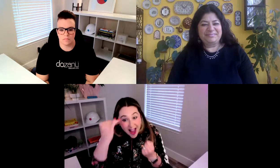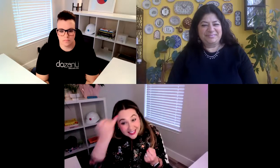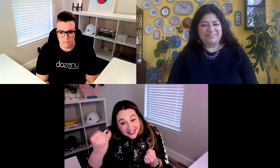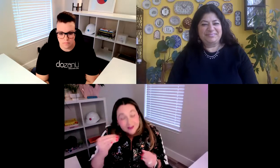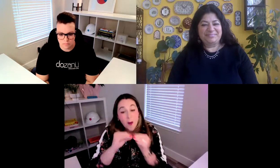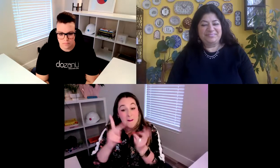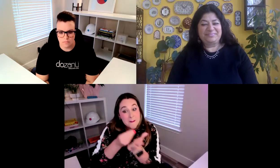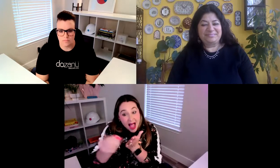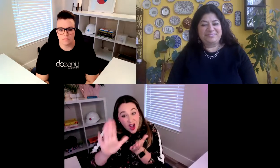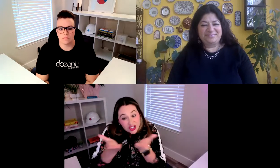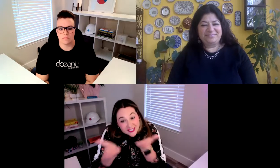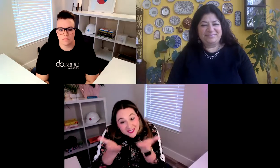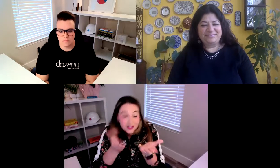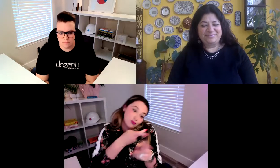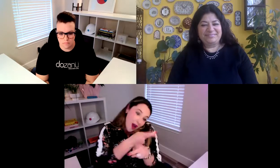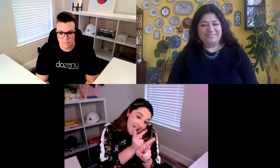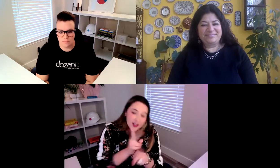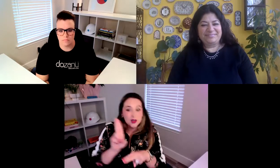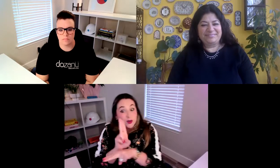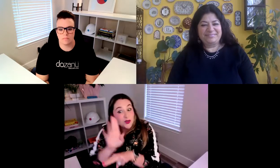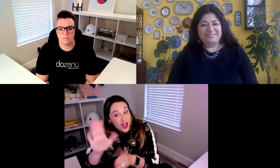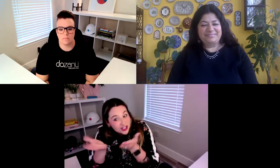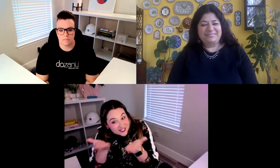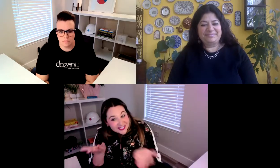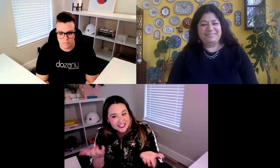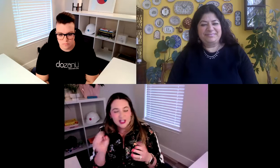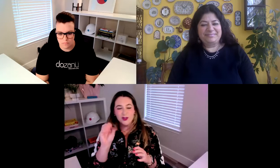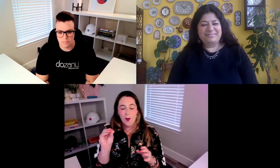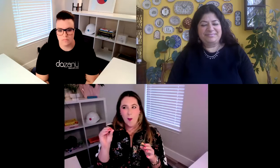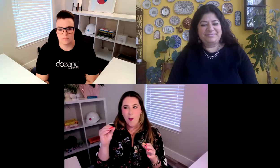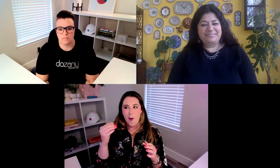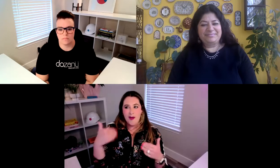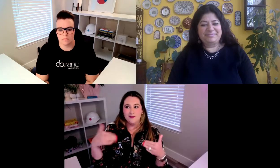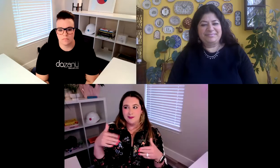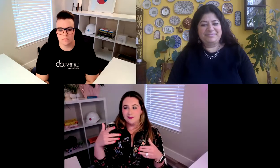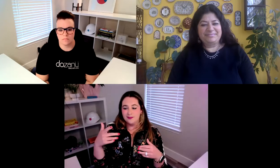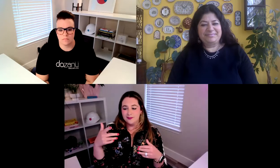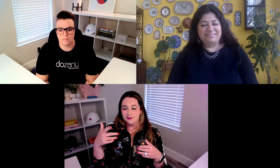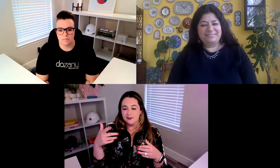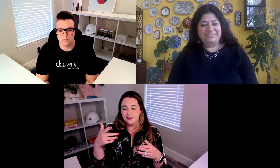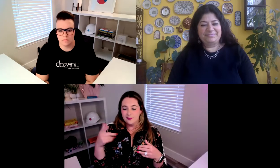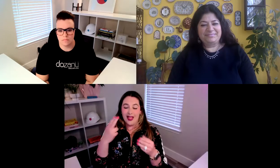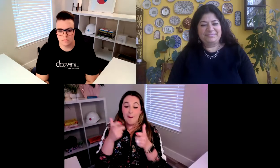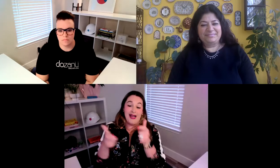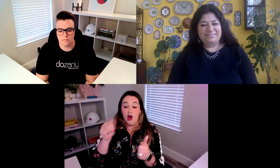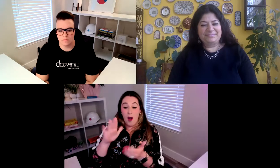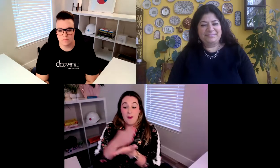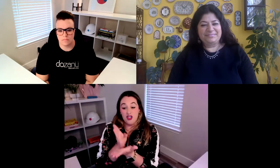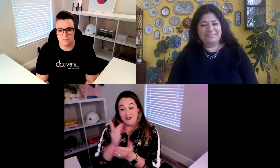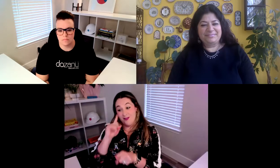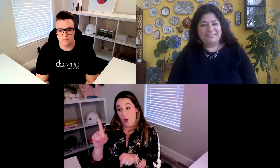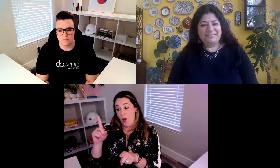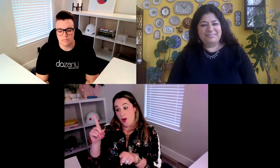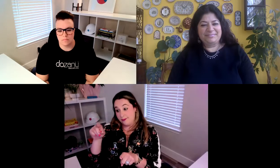how you get the word out. Once people start supporting your ideas and your products, then they will start supporting you. They will use